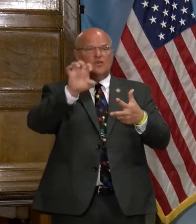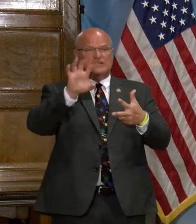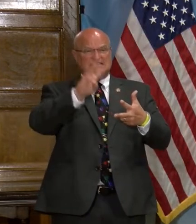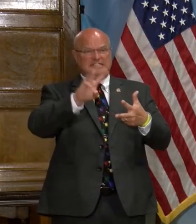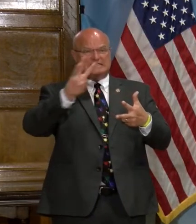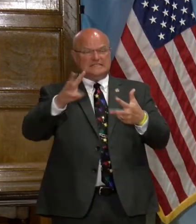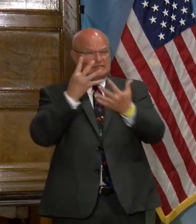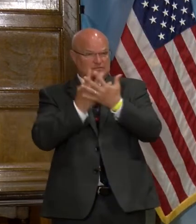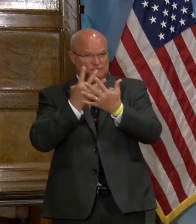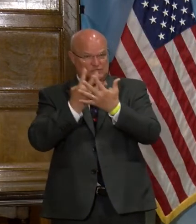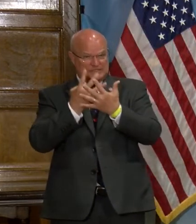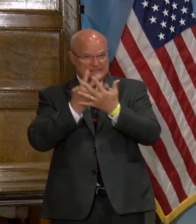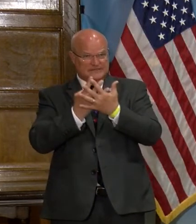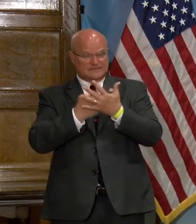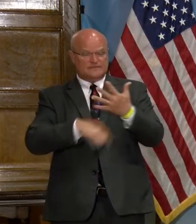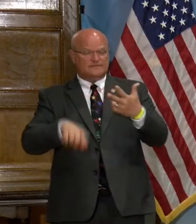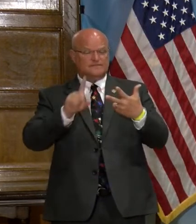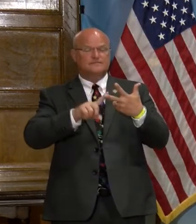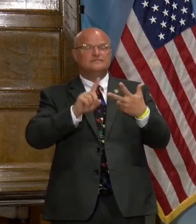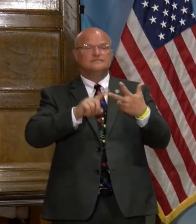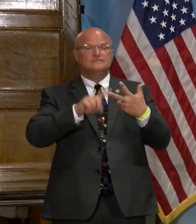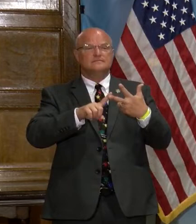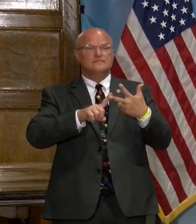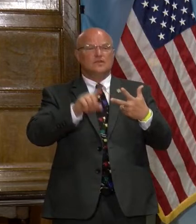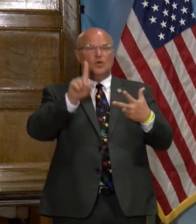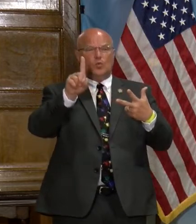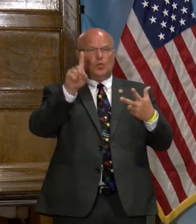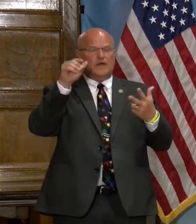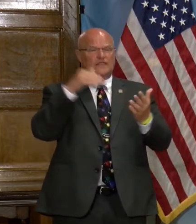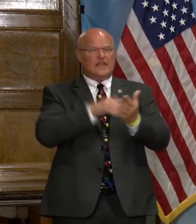466 are in correctional facilities, and then